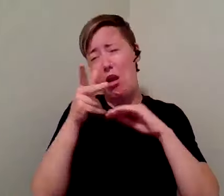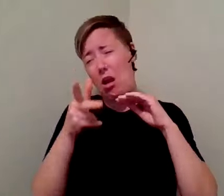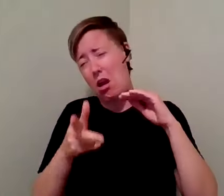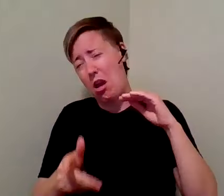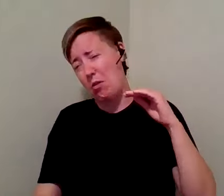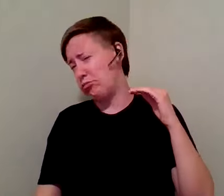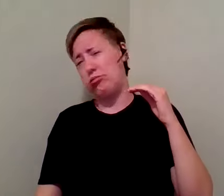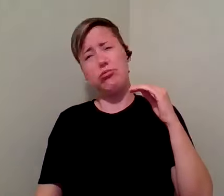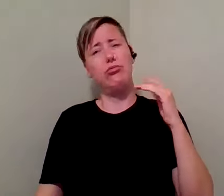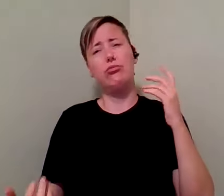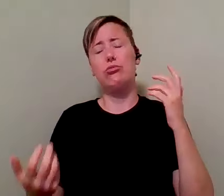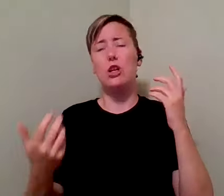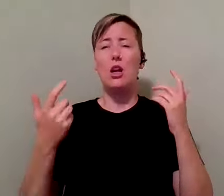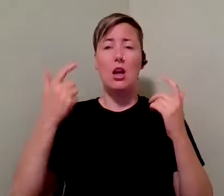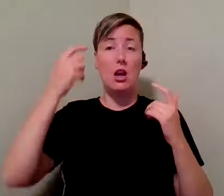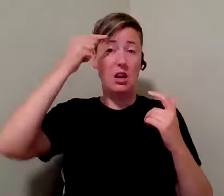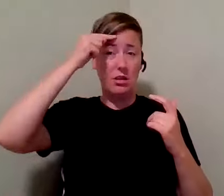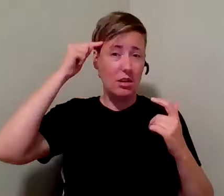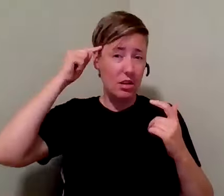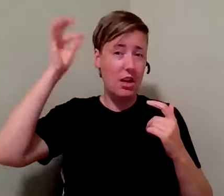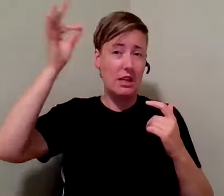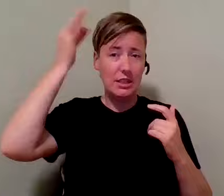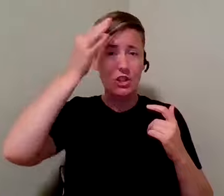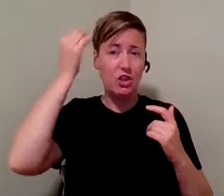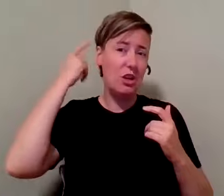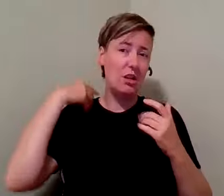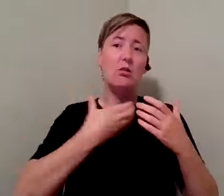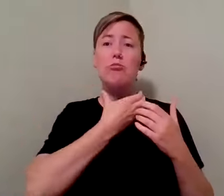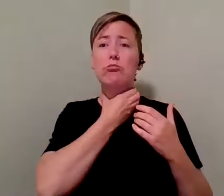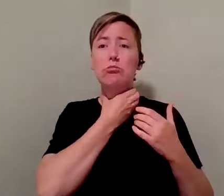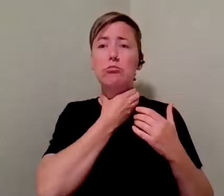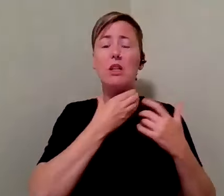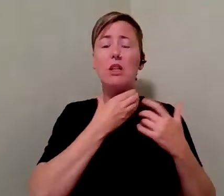compressed vertebrae in my neck in a collar, back in a brace, tubes sticking out all